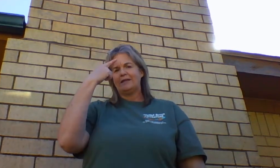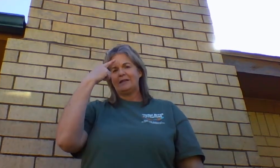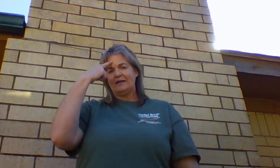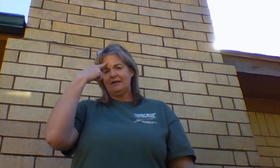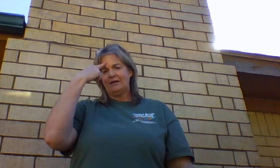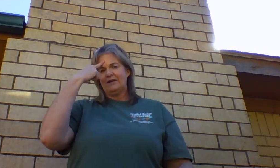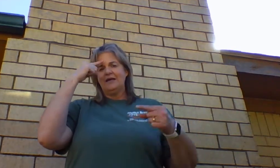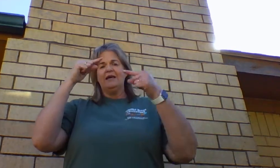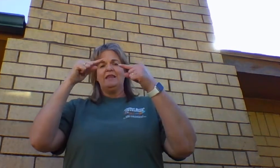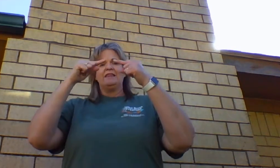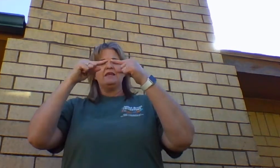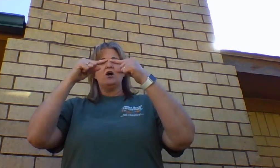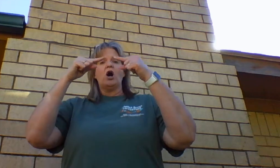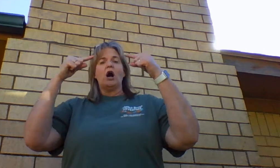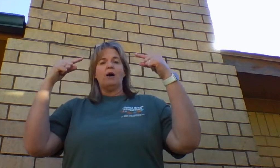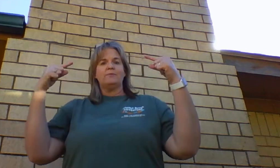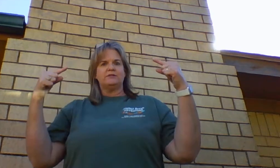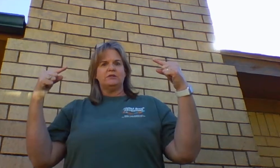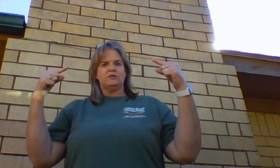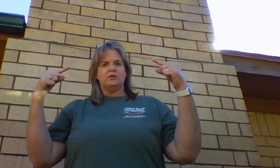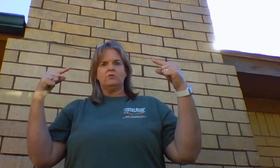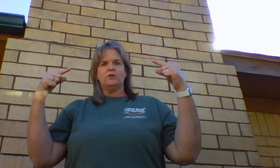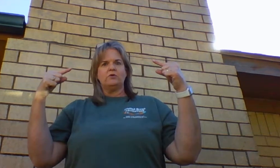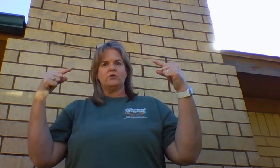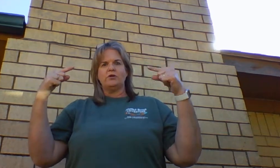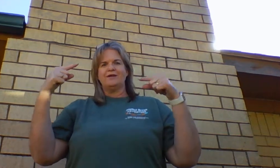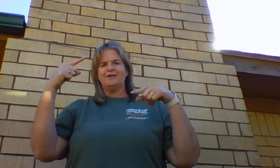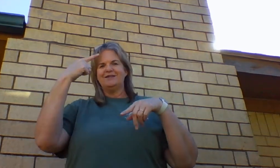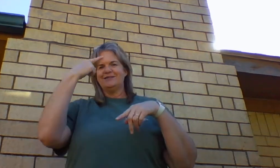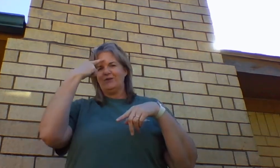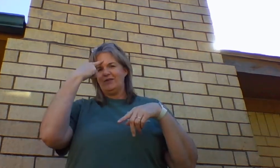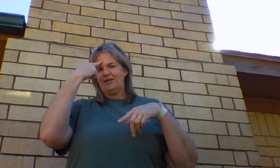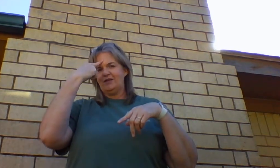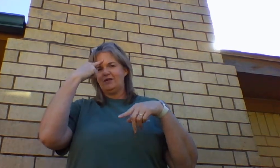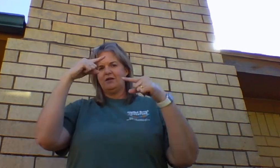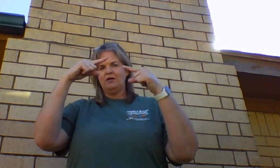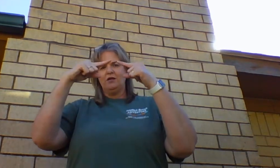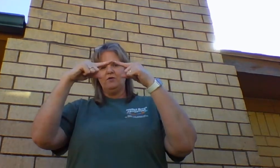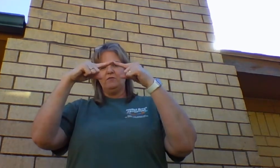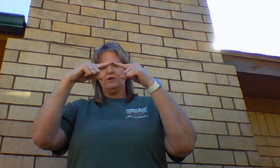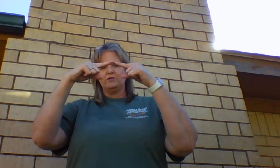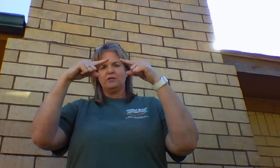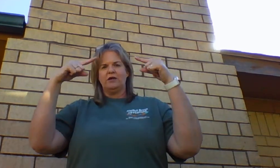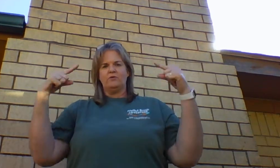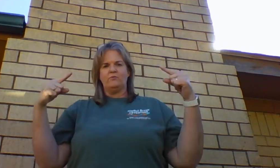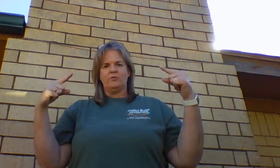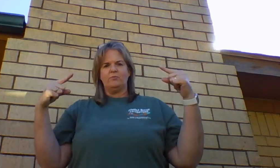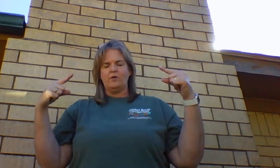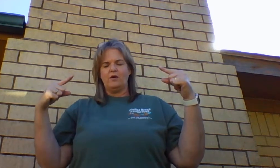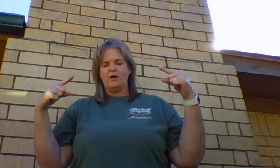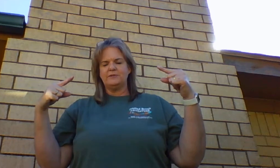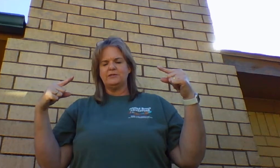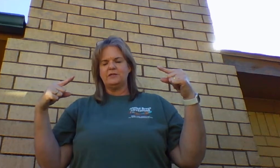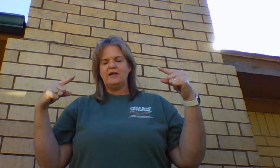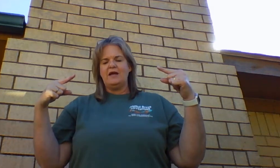think the opposite. We don't agree. So think, fingers together and pull apart, opposite. And